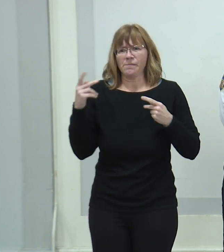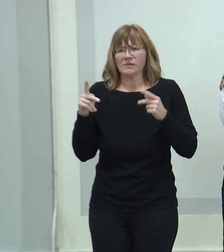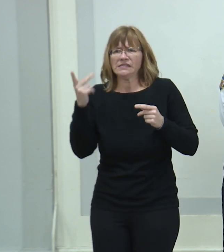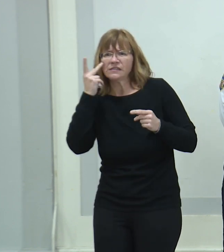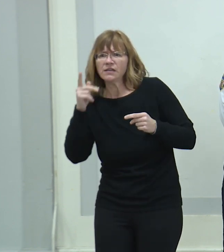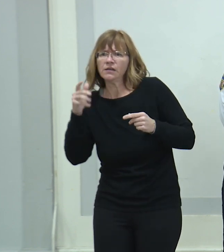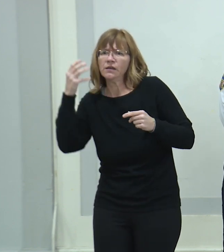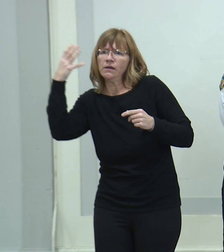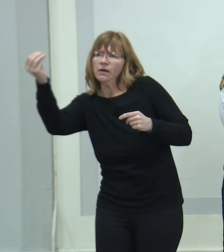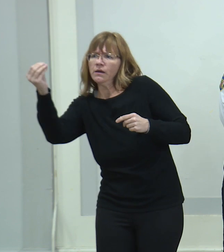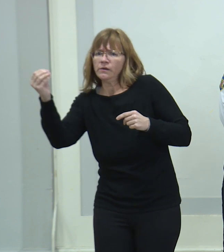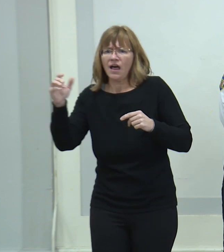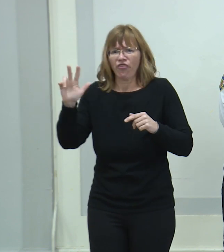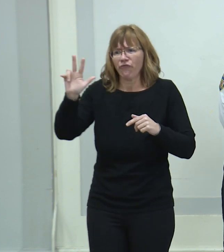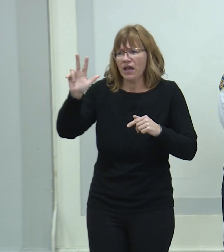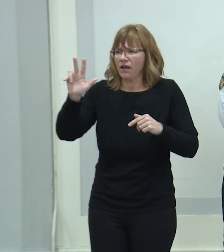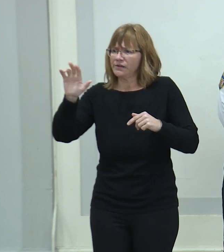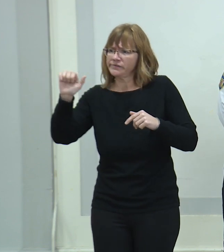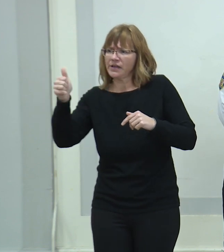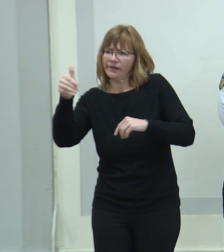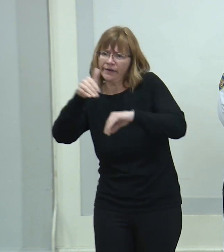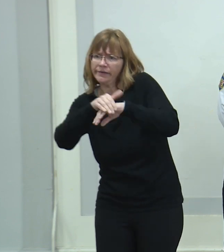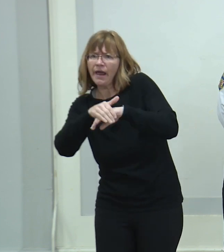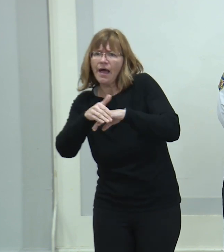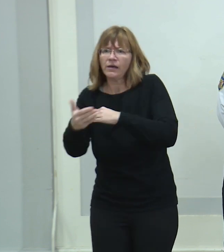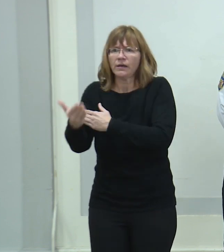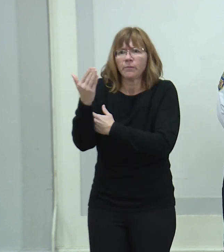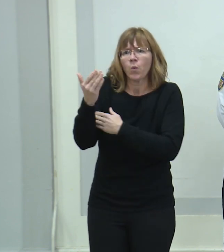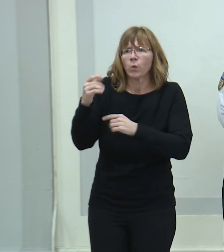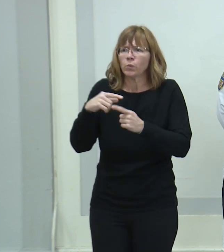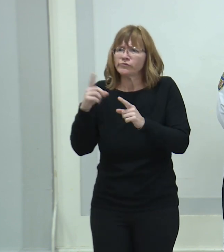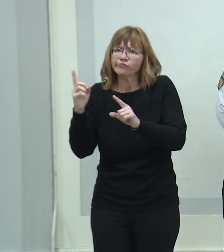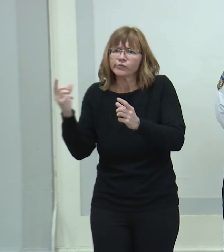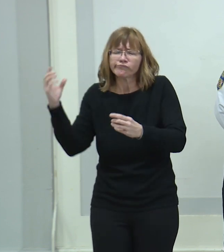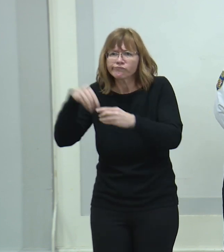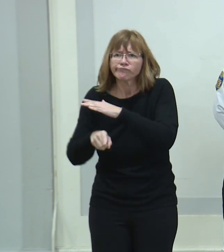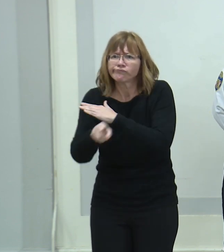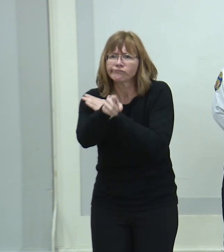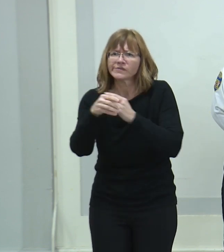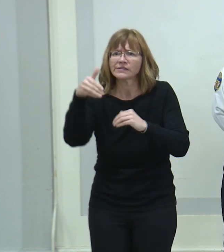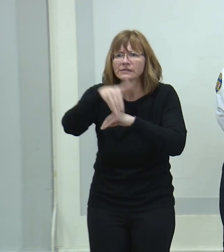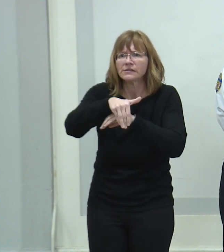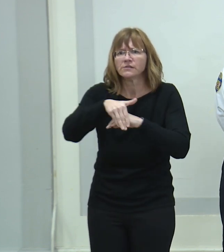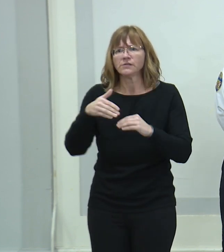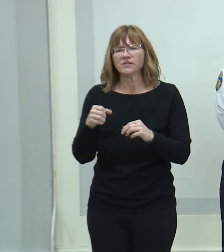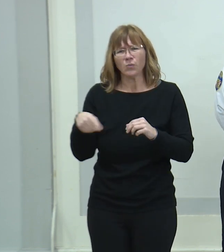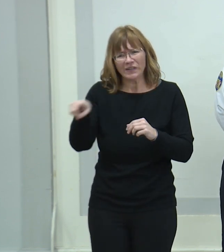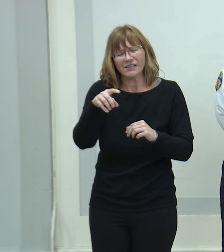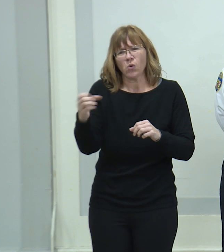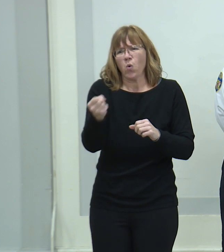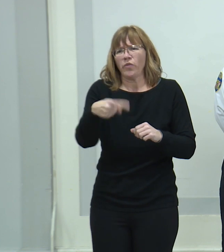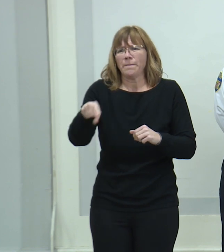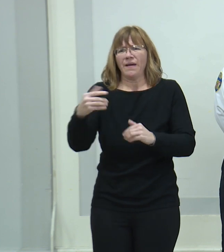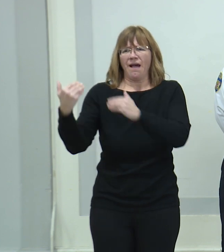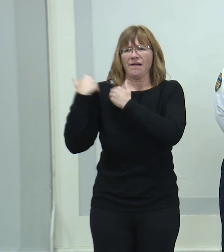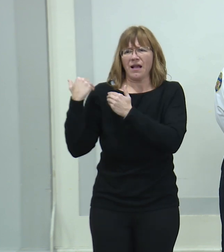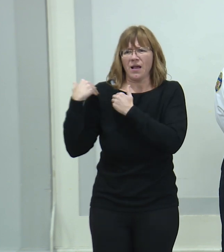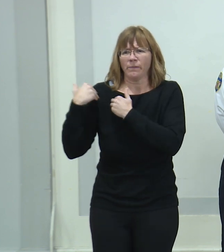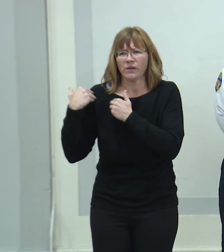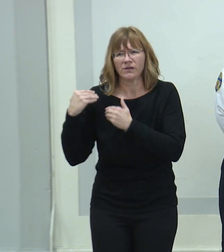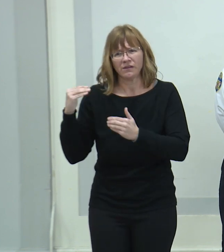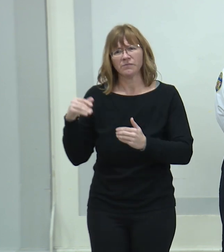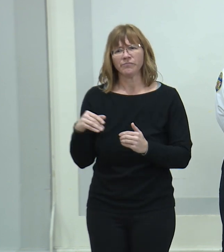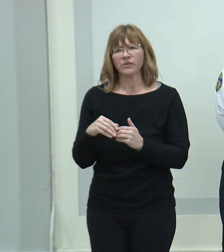at night during the weekend. We need levels of accountability that we used to have as a community that we don't seem to have